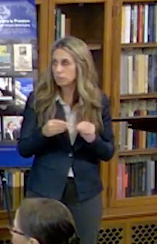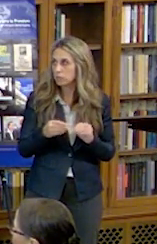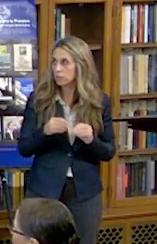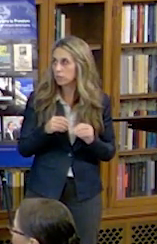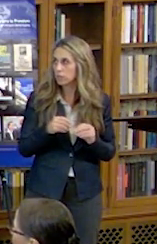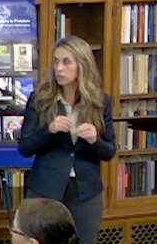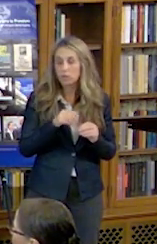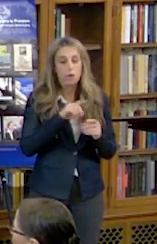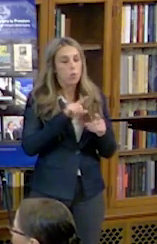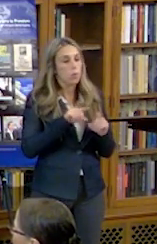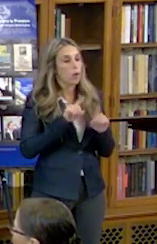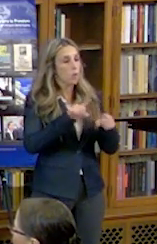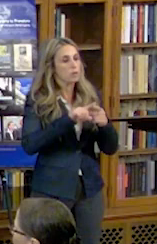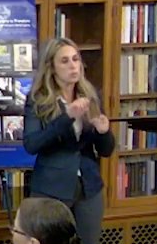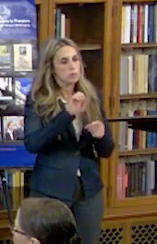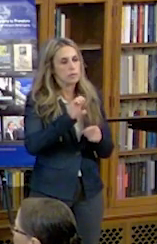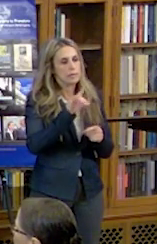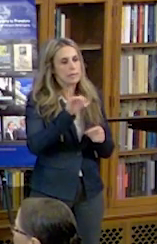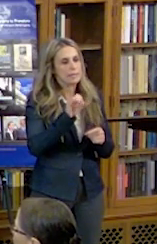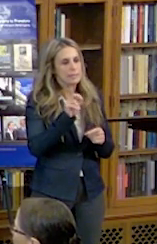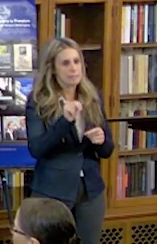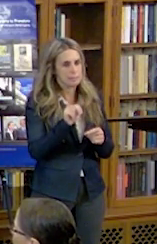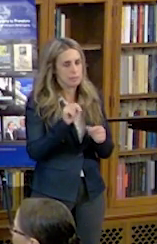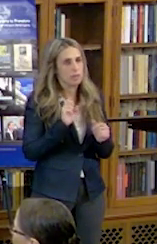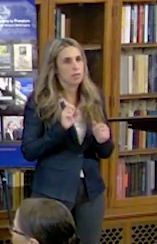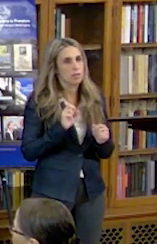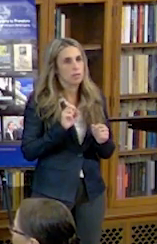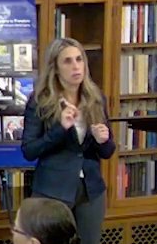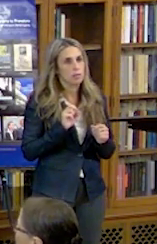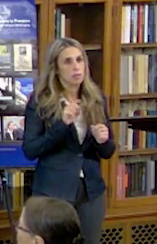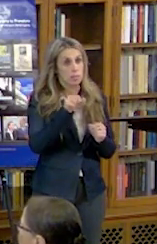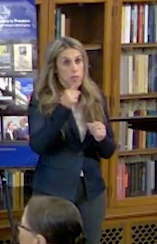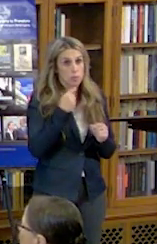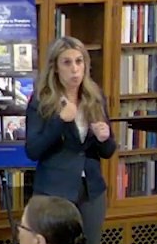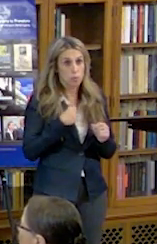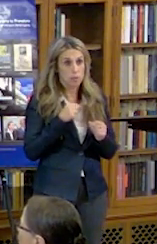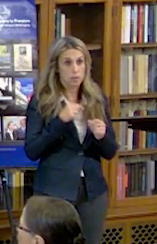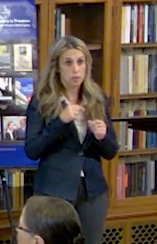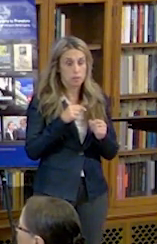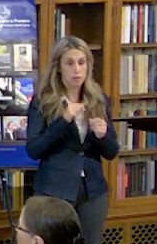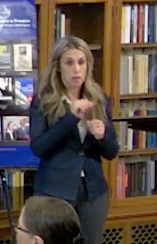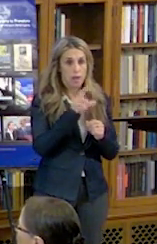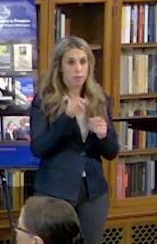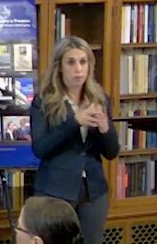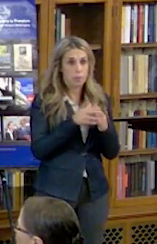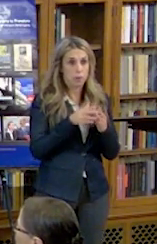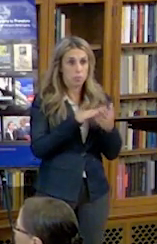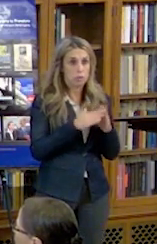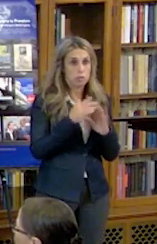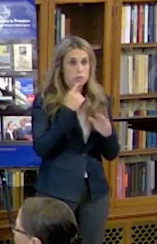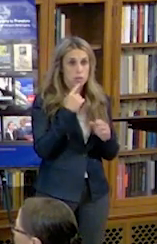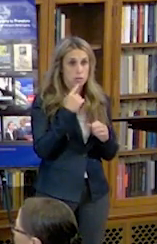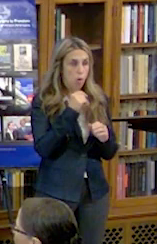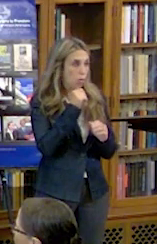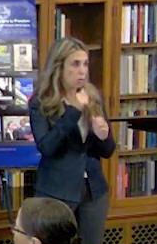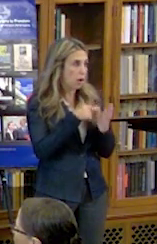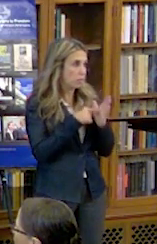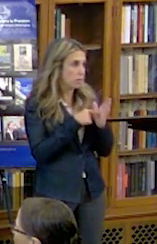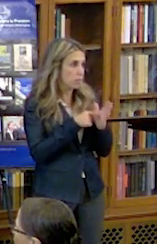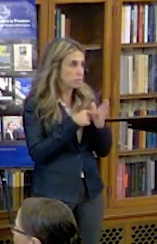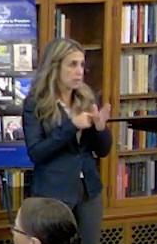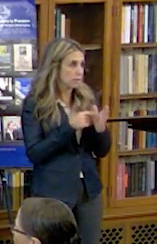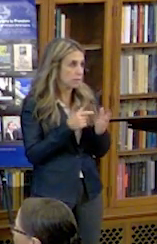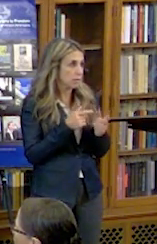into Edenton because I was told by um members of the African-American community that they're not represented